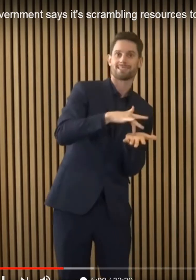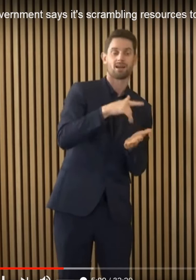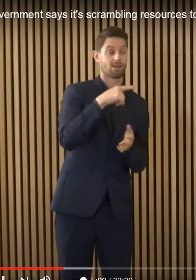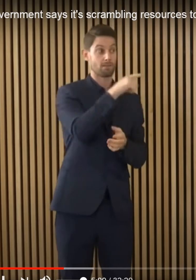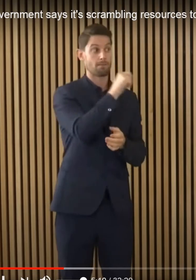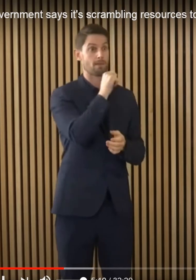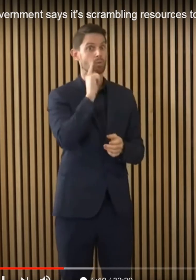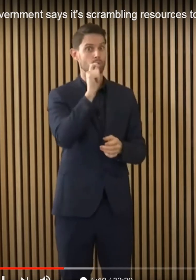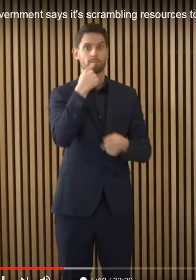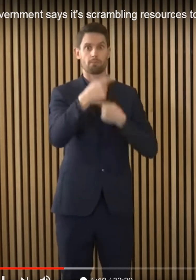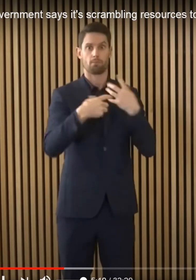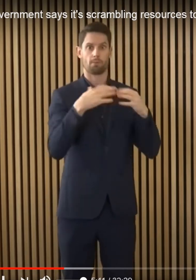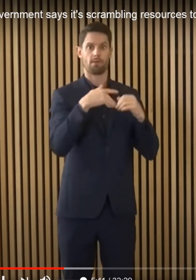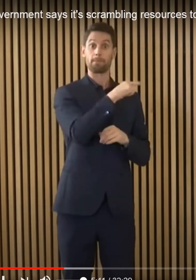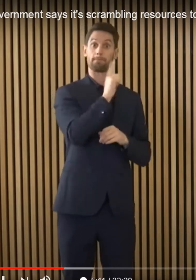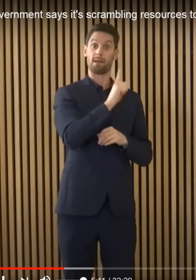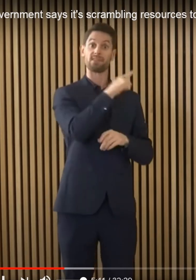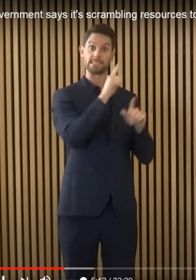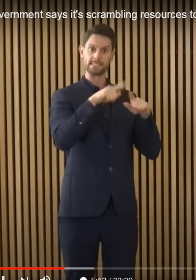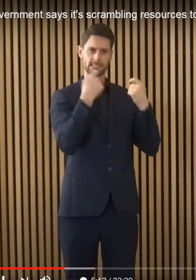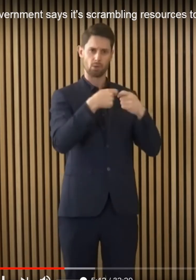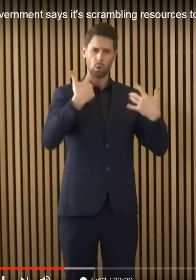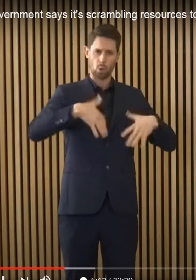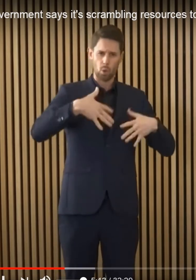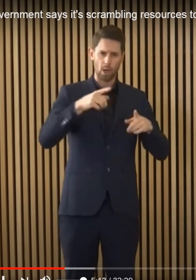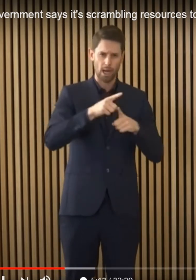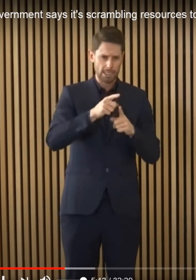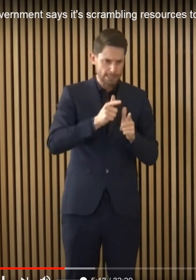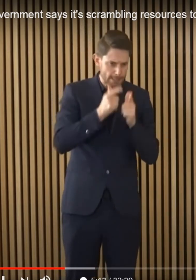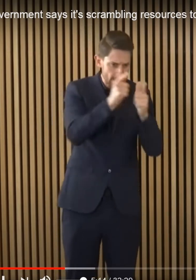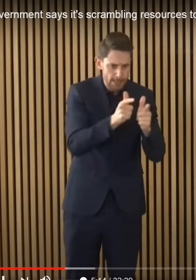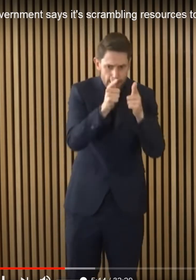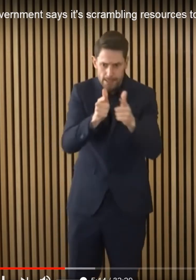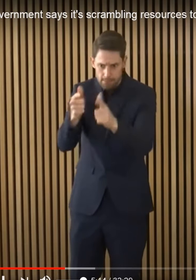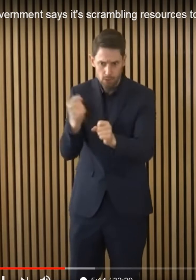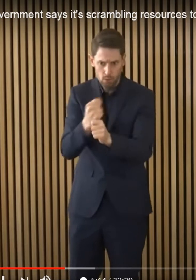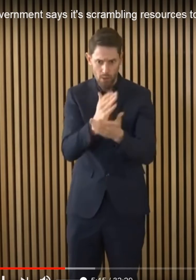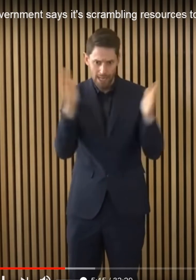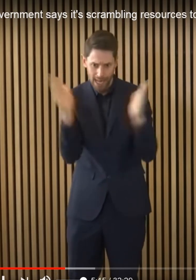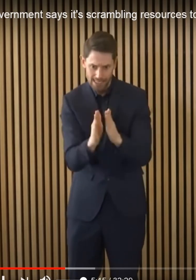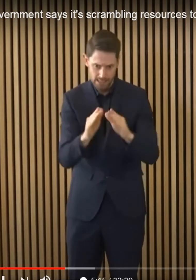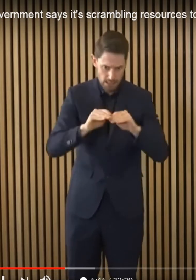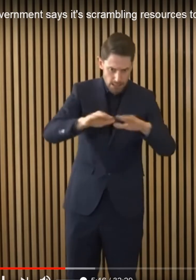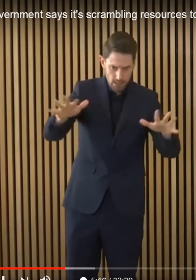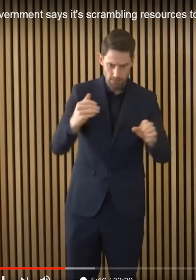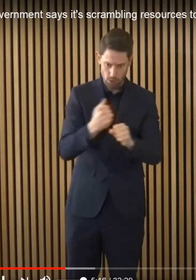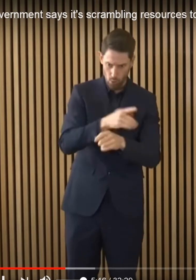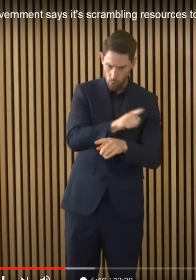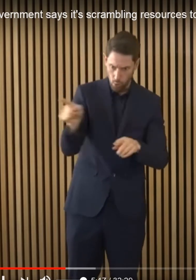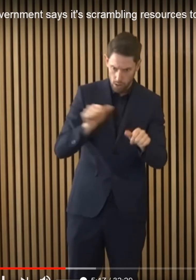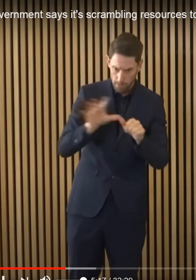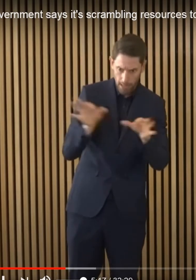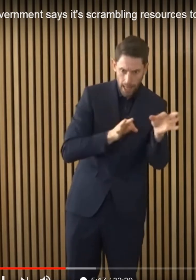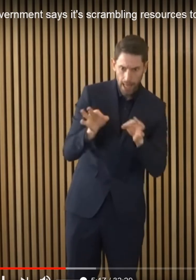identification of risk of transfer, prevention, and making sure that there are very strong transition plans.